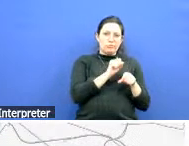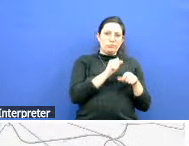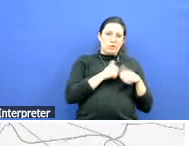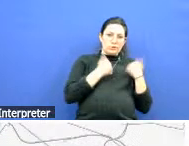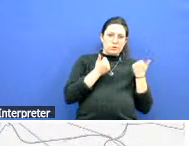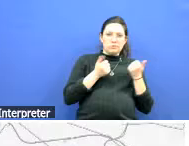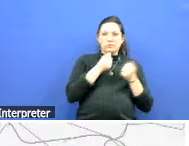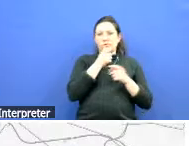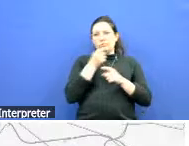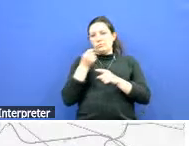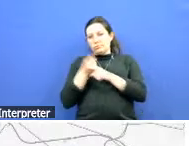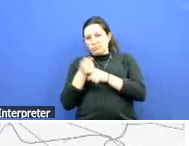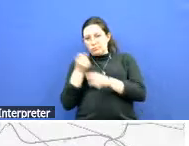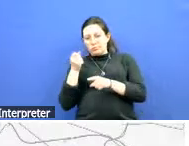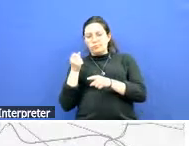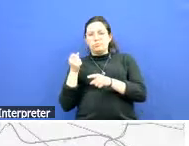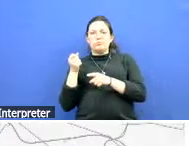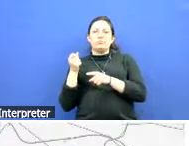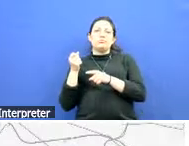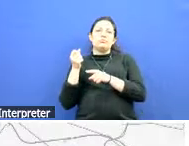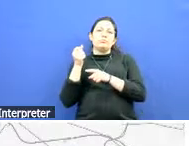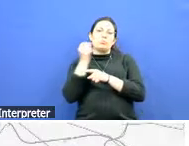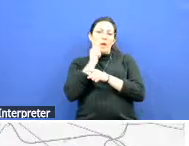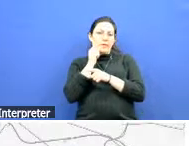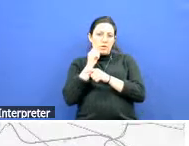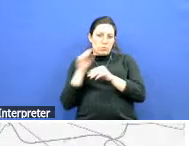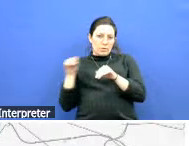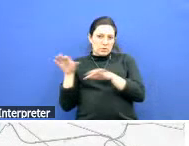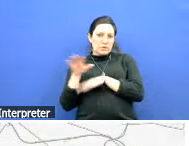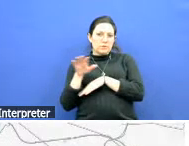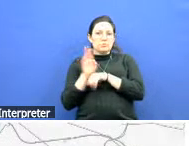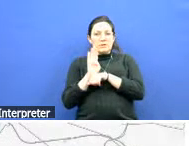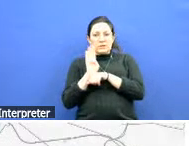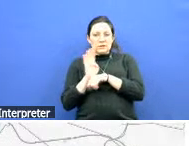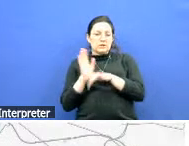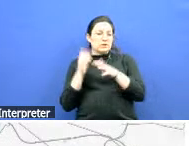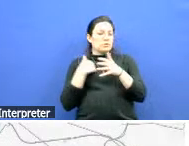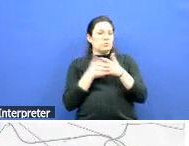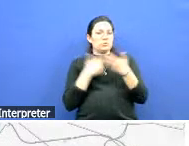of the open space, the greenways within Henrietta owned by the town.